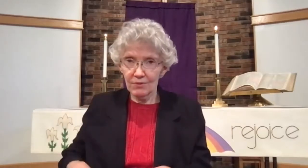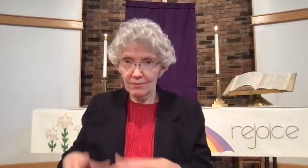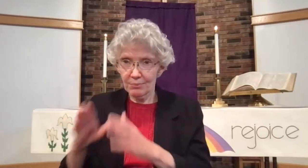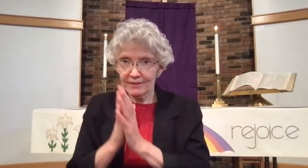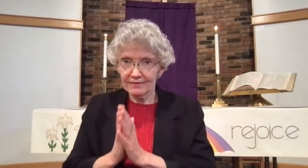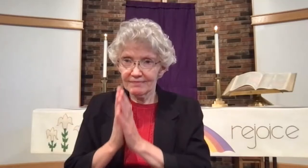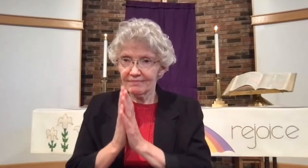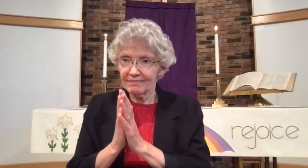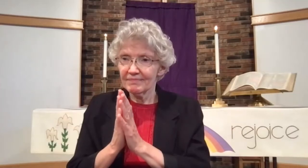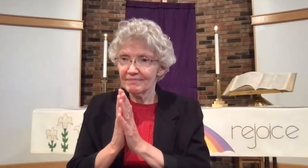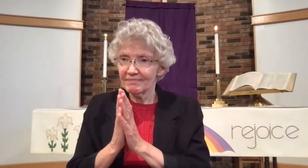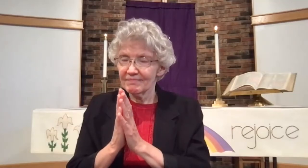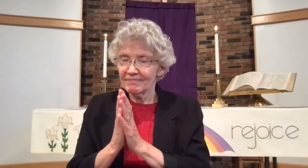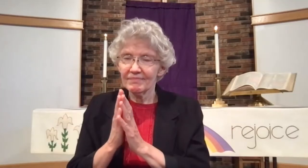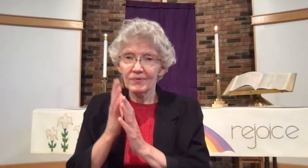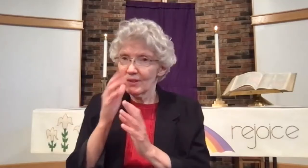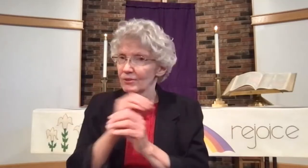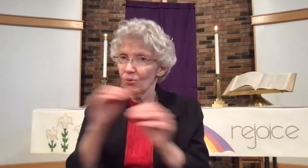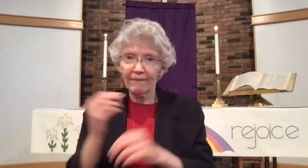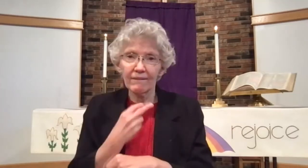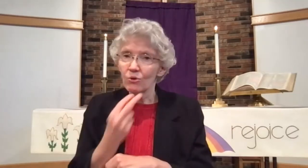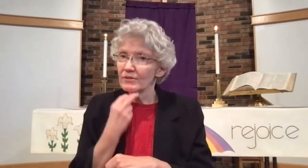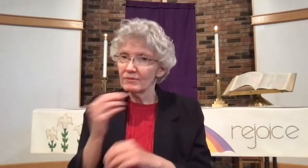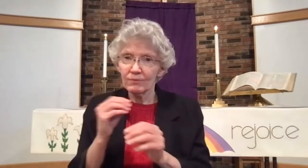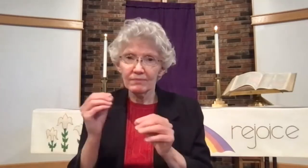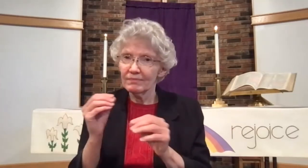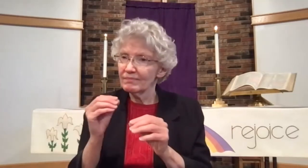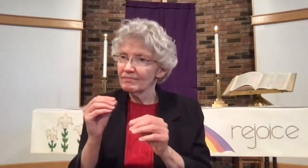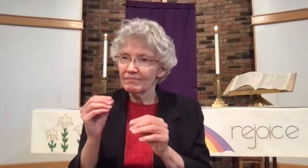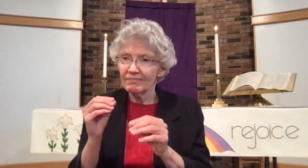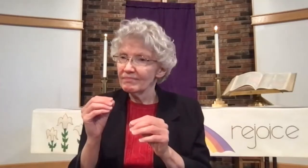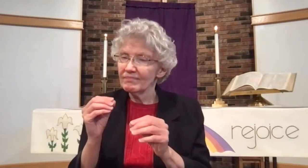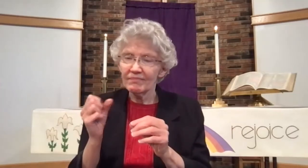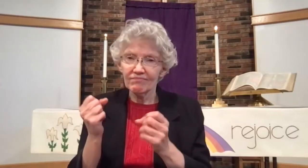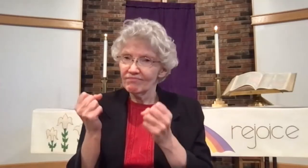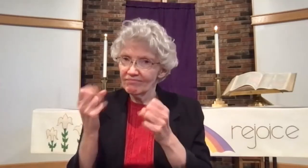Now we invite you to sign the Lord's Prayer with us. This will be done in ASL with no English voiceover.